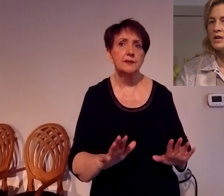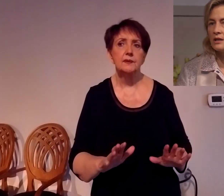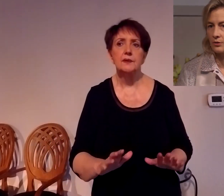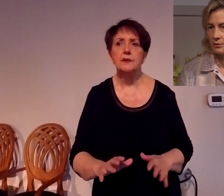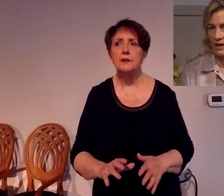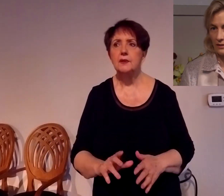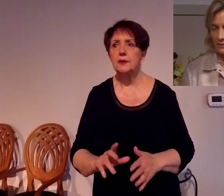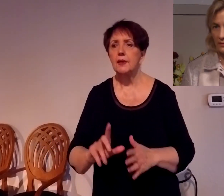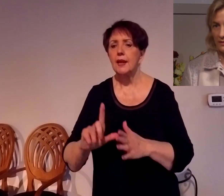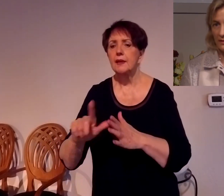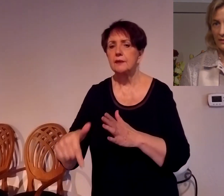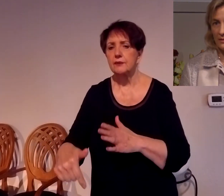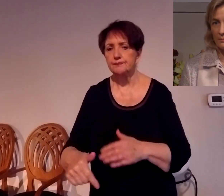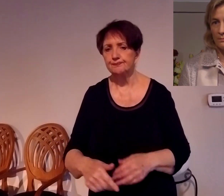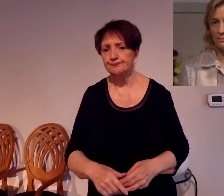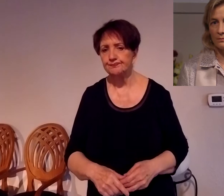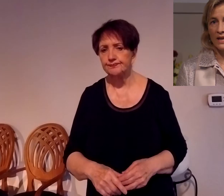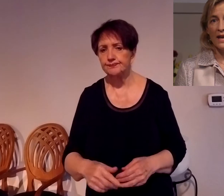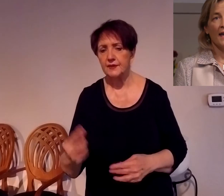or the week or the month.